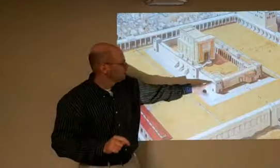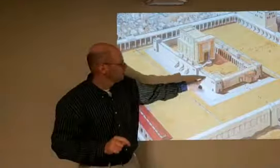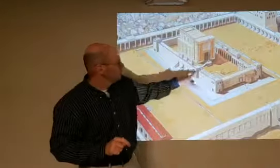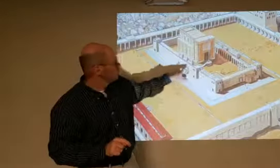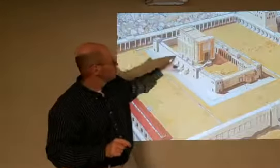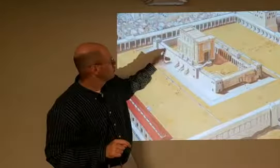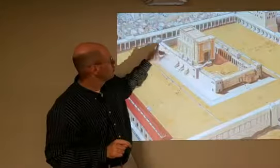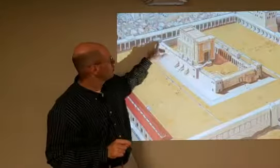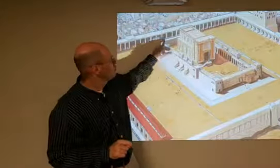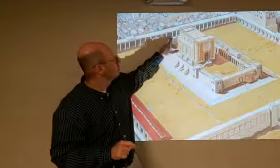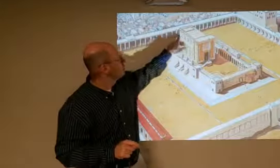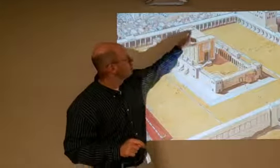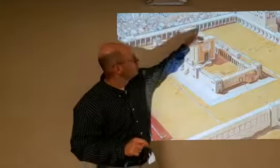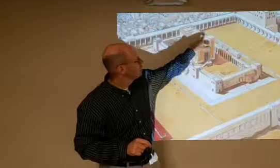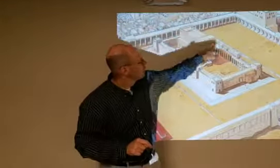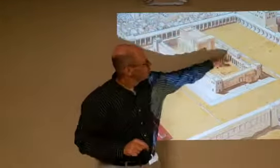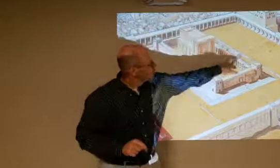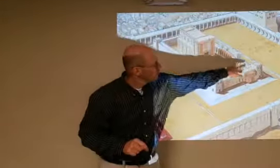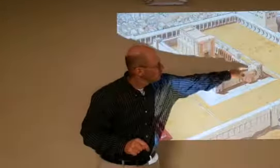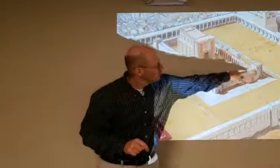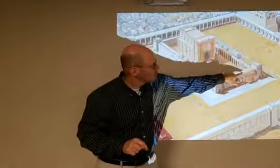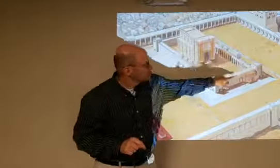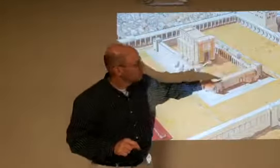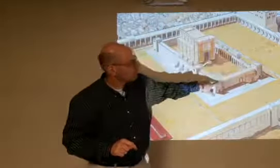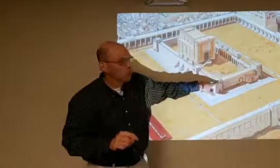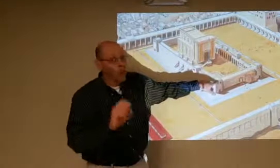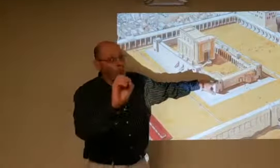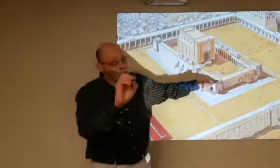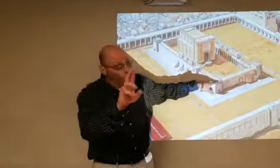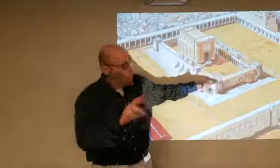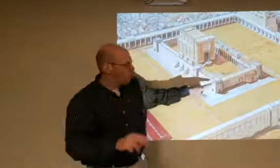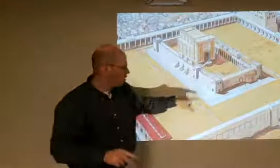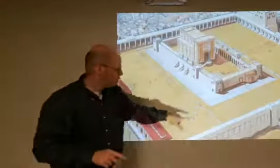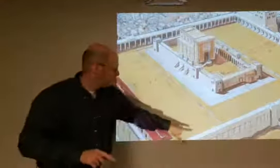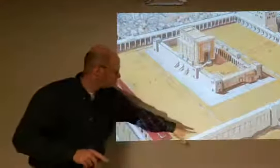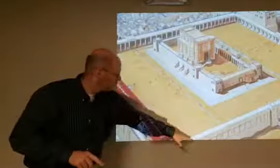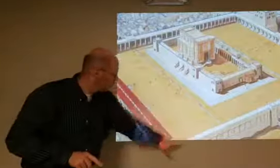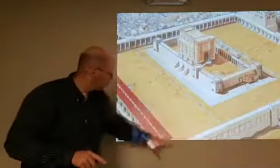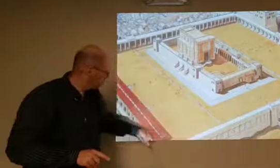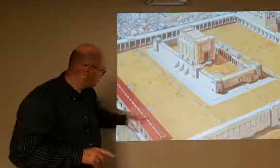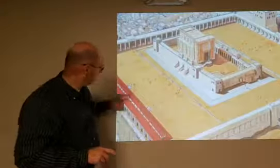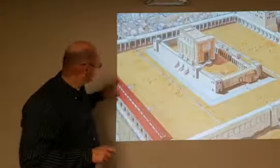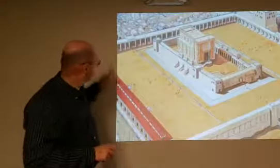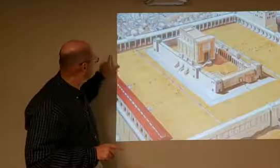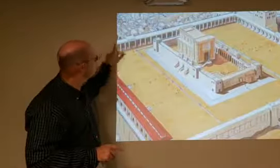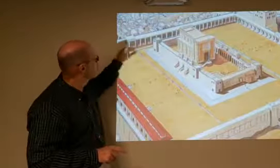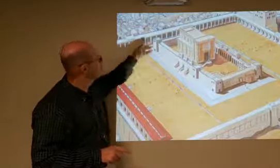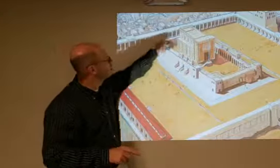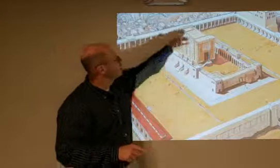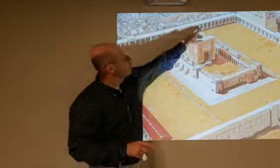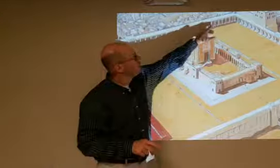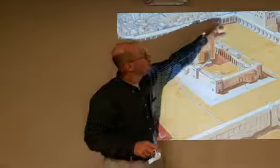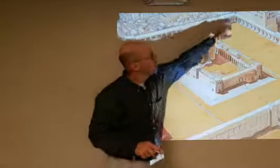the court is this vicinity in this location here where I'm pointing around. Or also the very outside